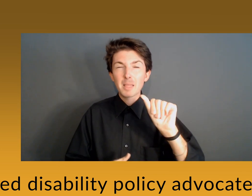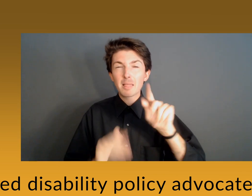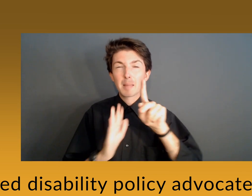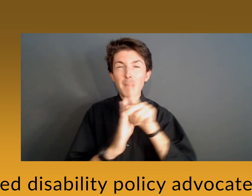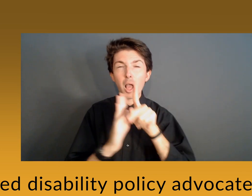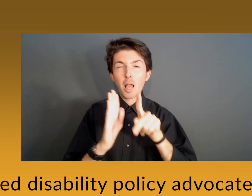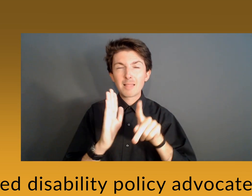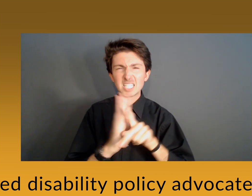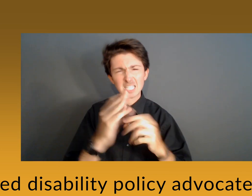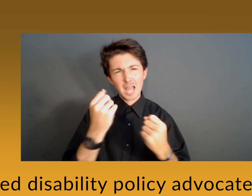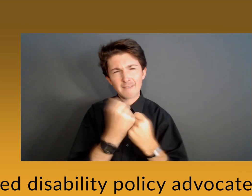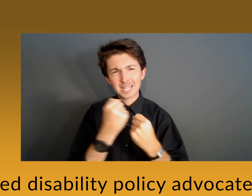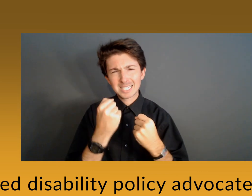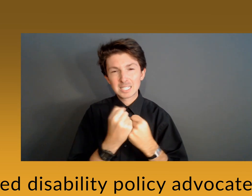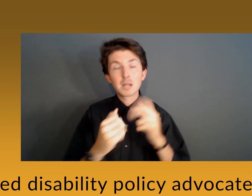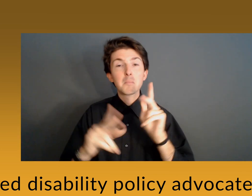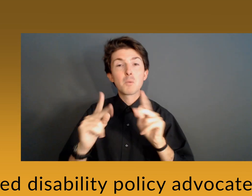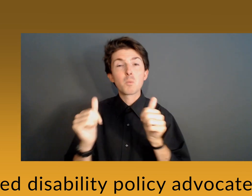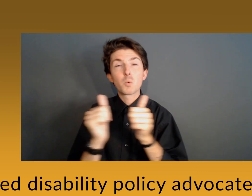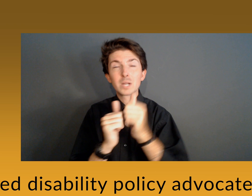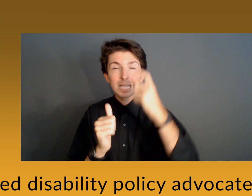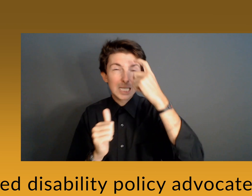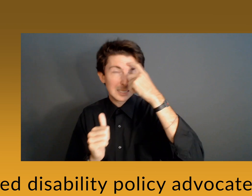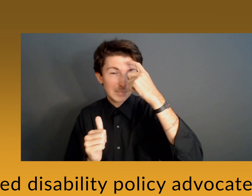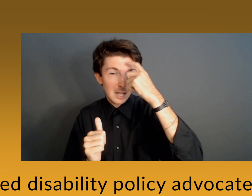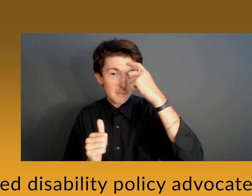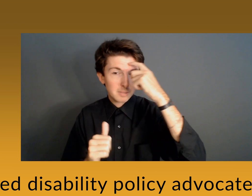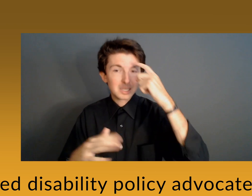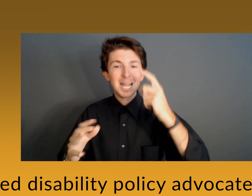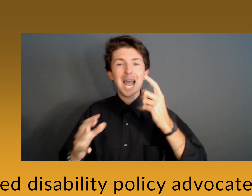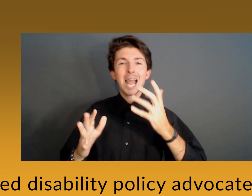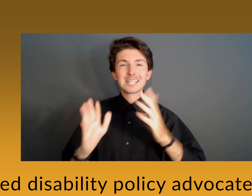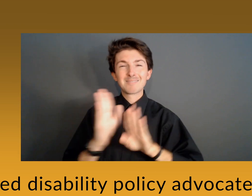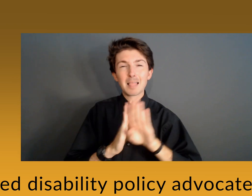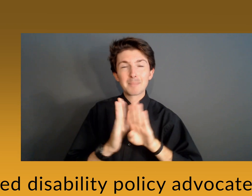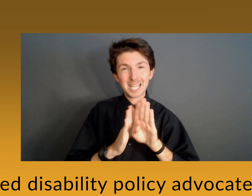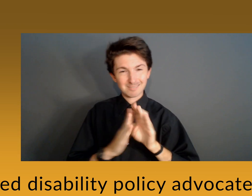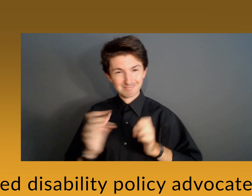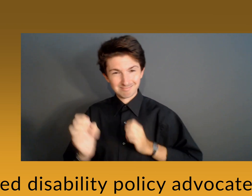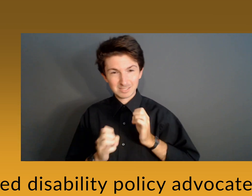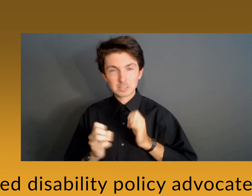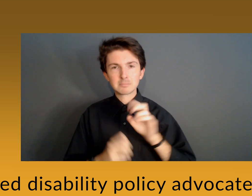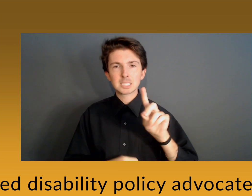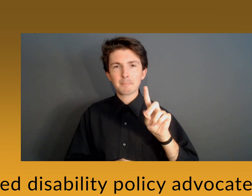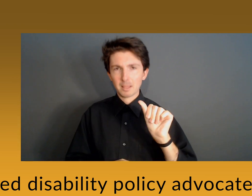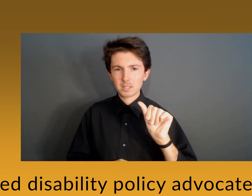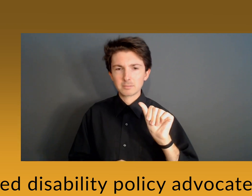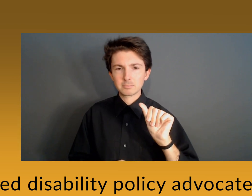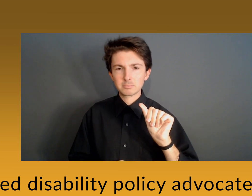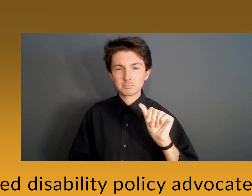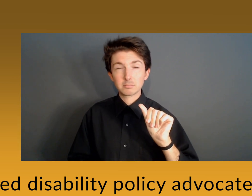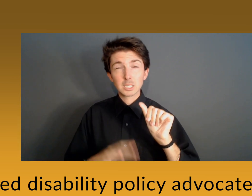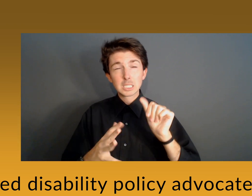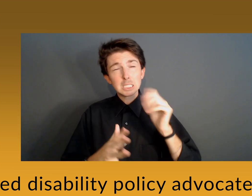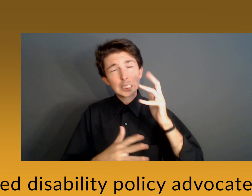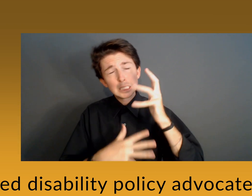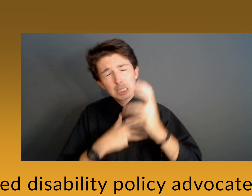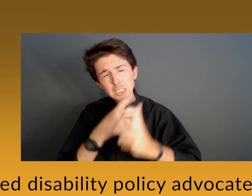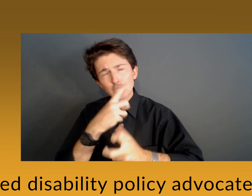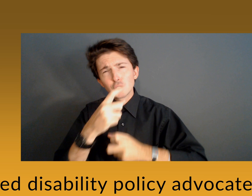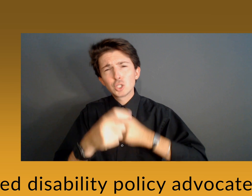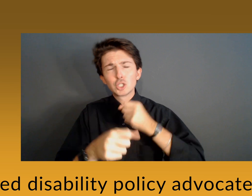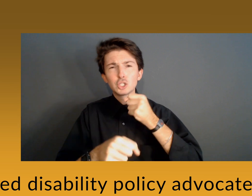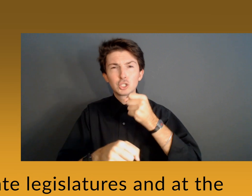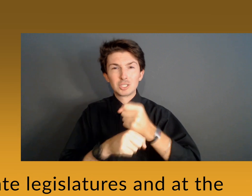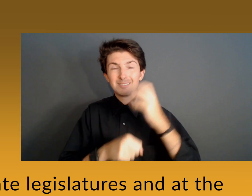with intellectual and developmental disabilities and has years of